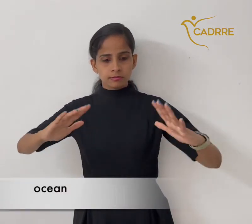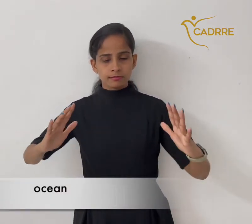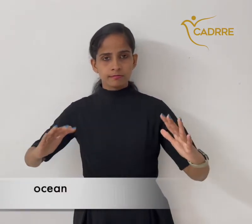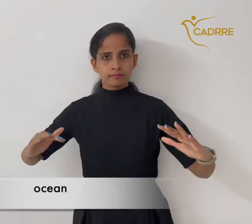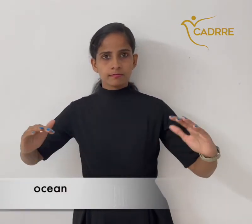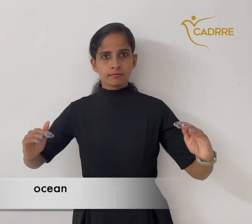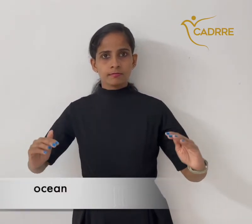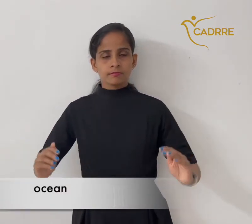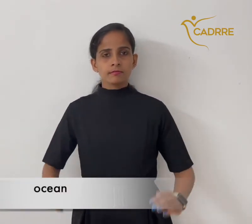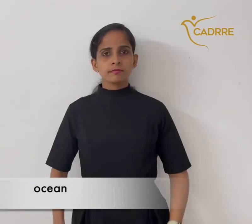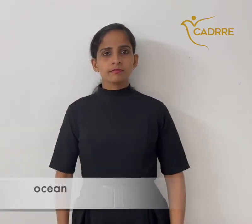ocean,